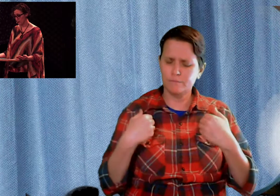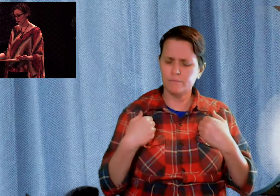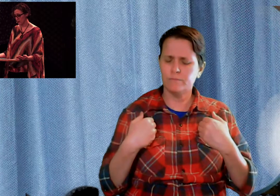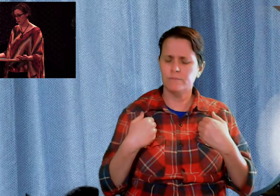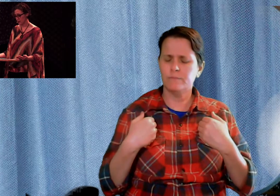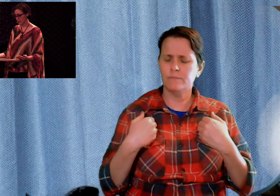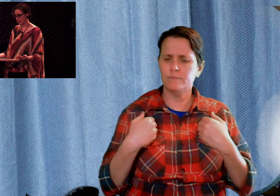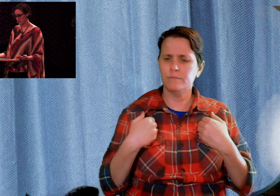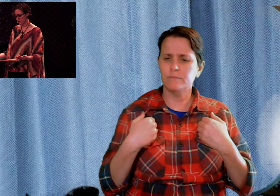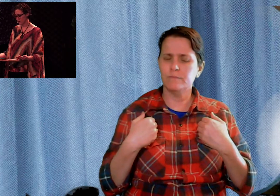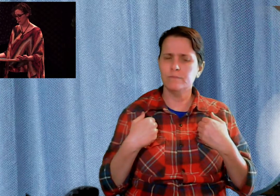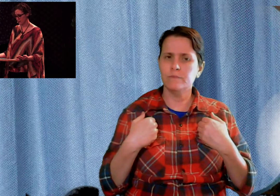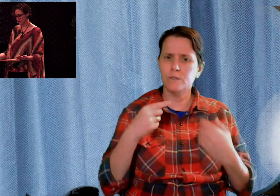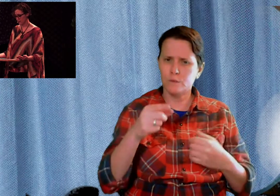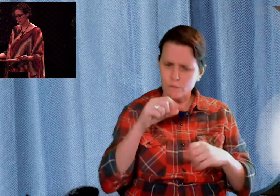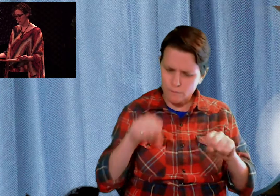Feel the love that is.